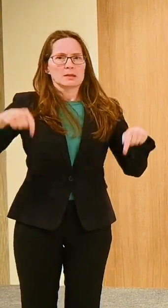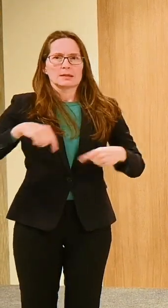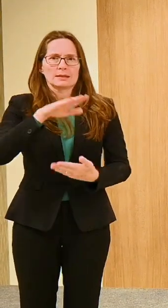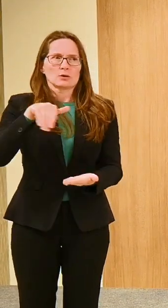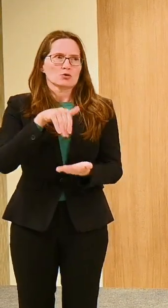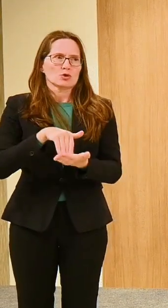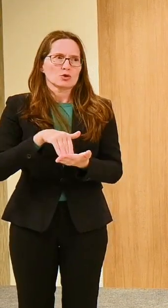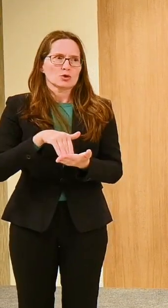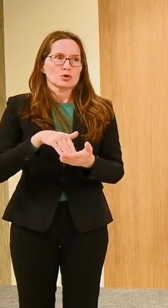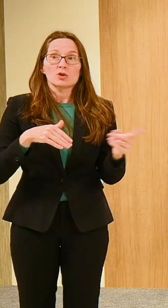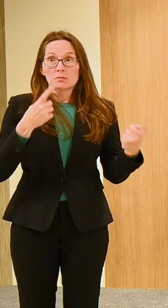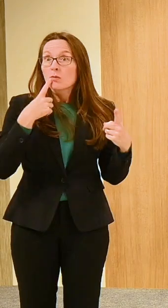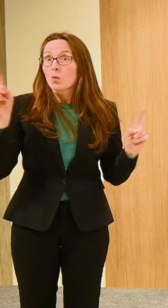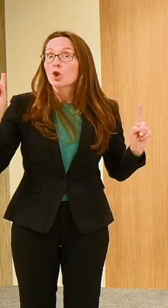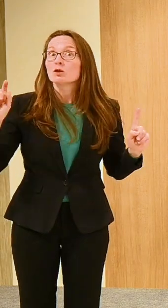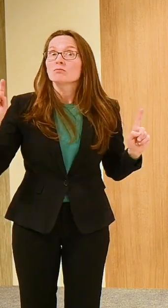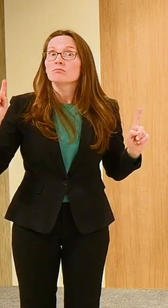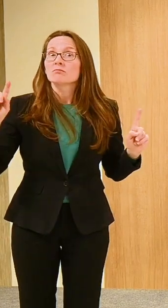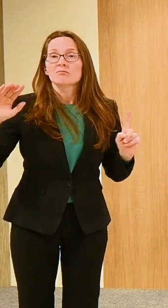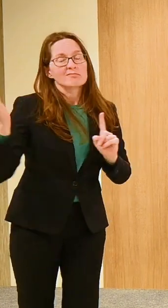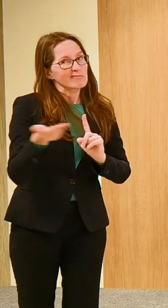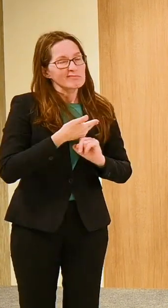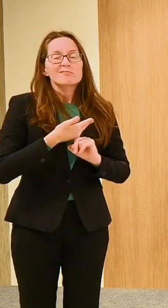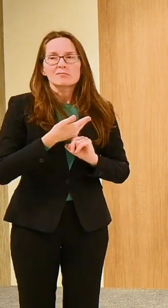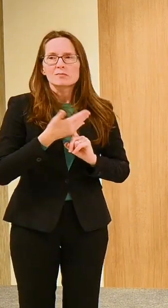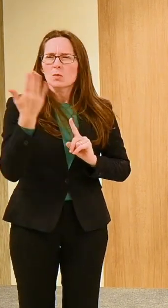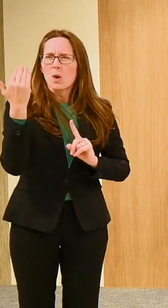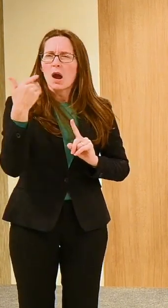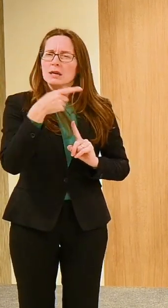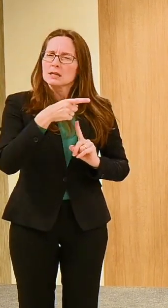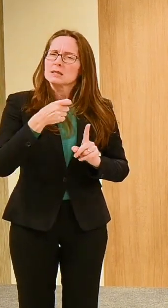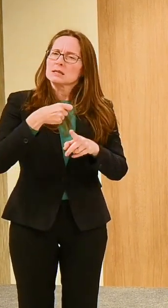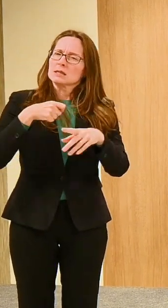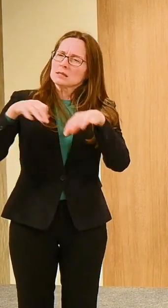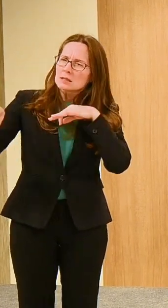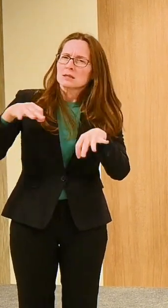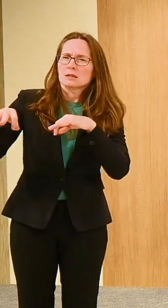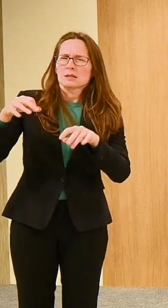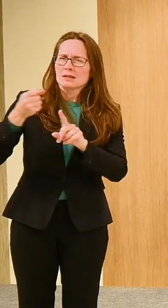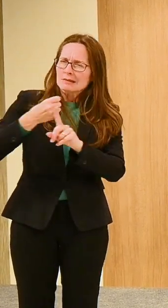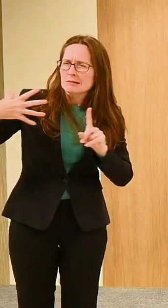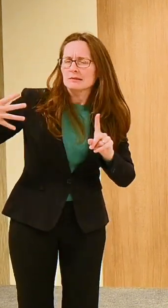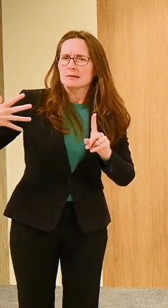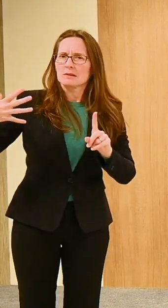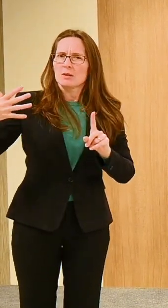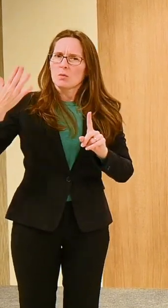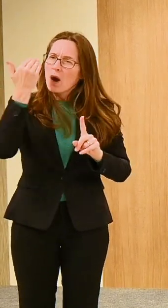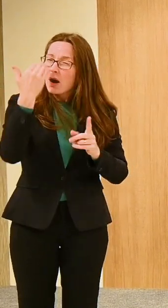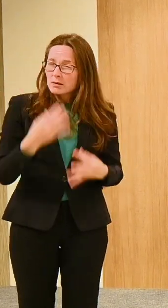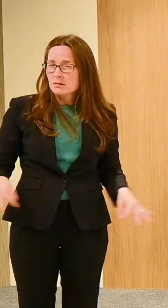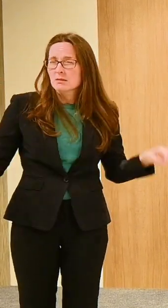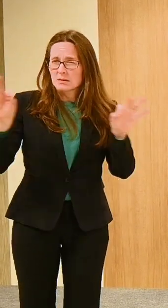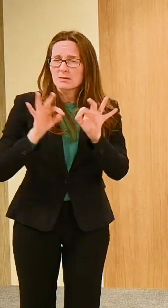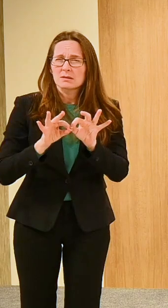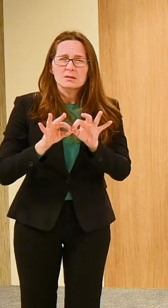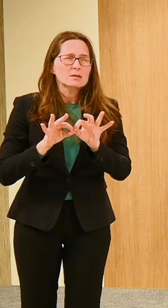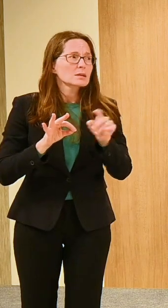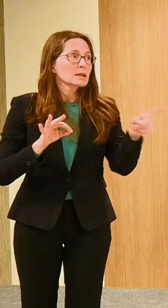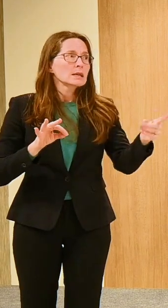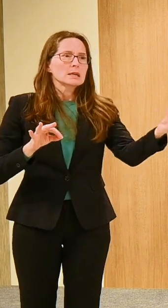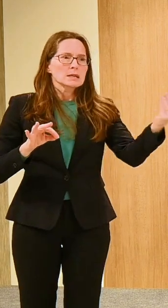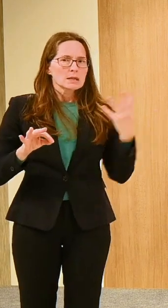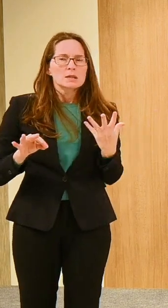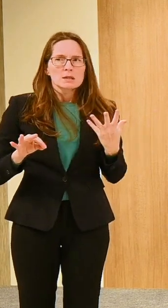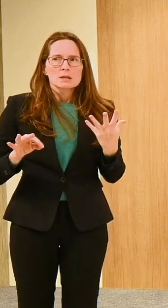knew how important it was, and he was able to convey that to each one of us in a way that made us